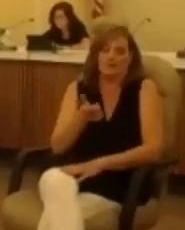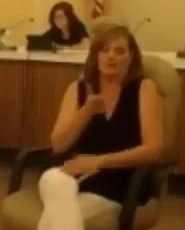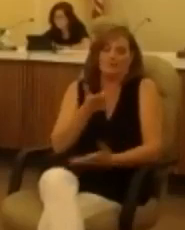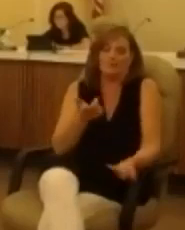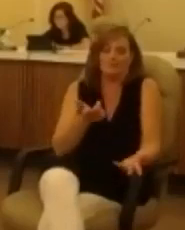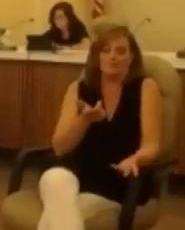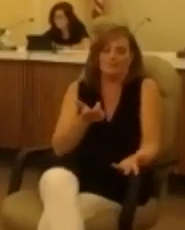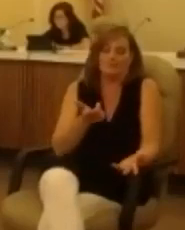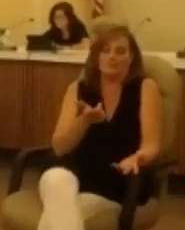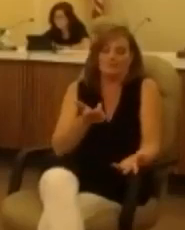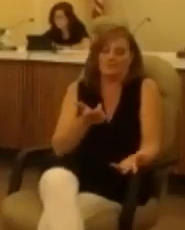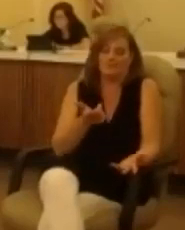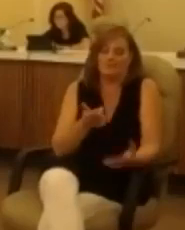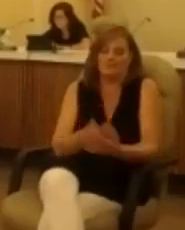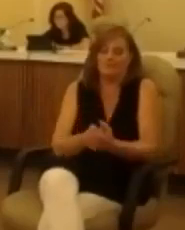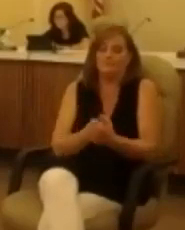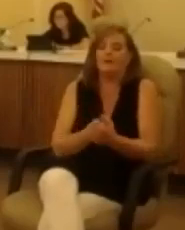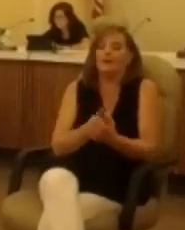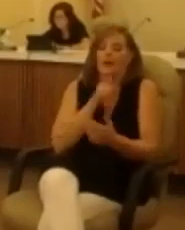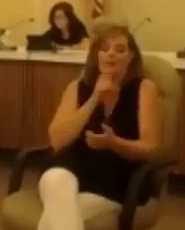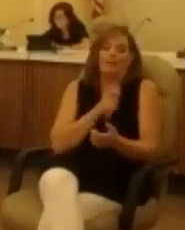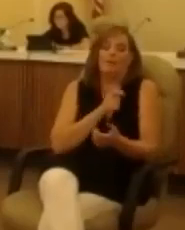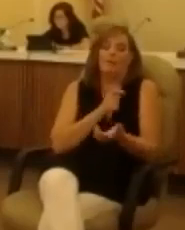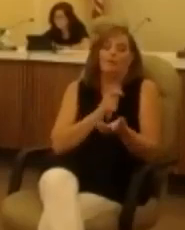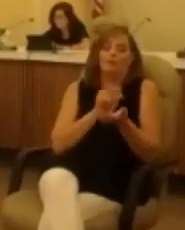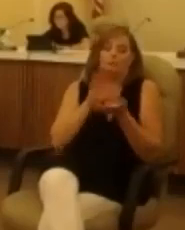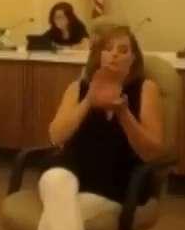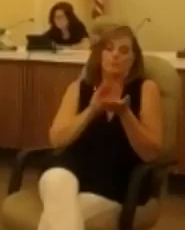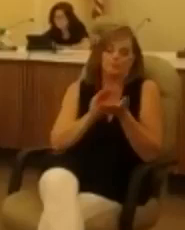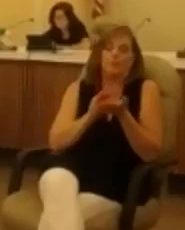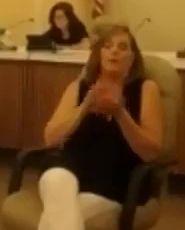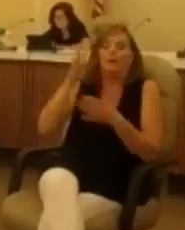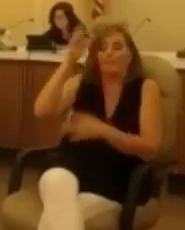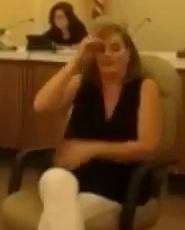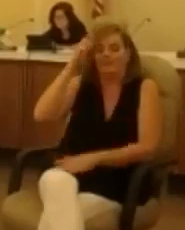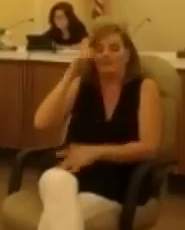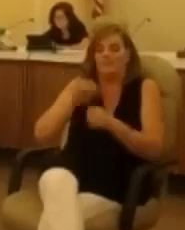to decreases due to COVID.